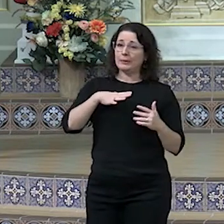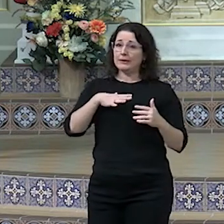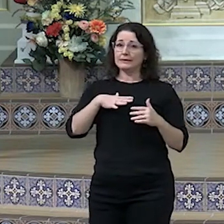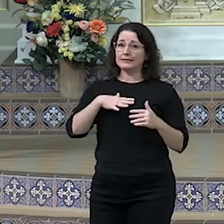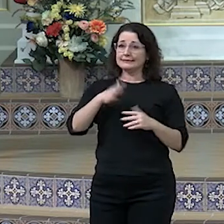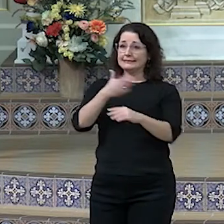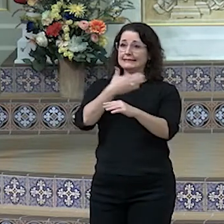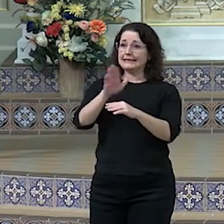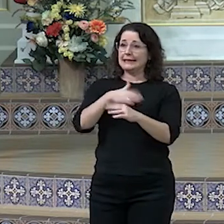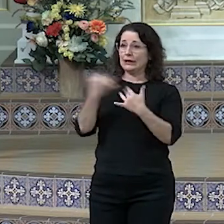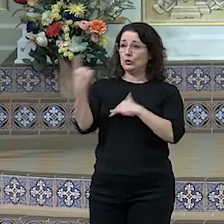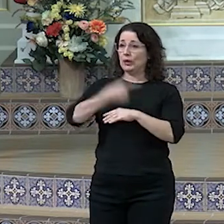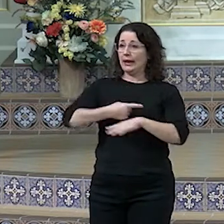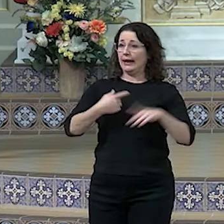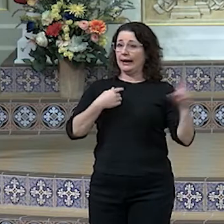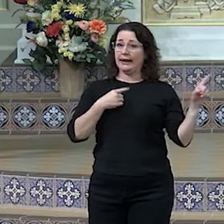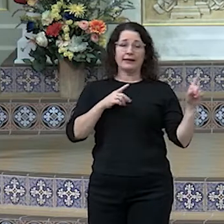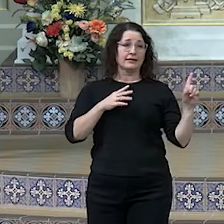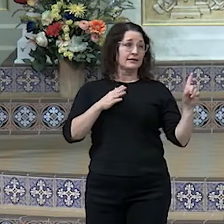song.